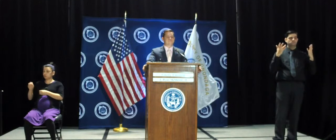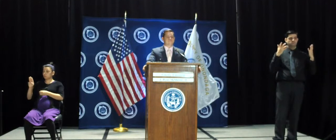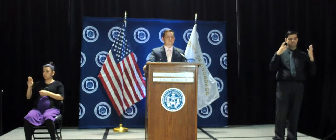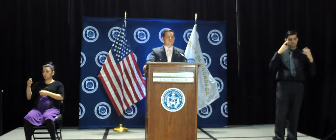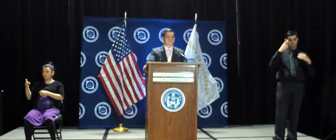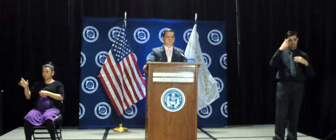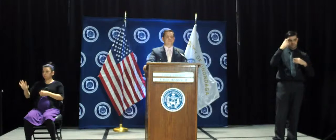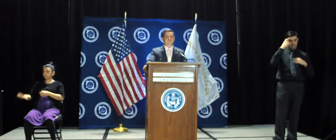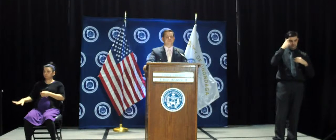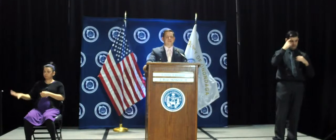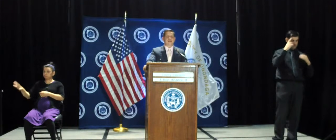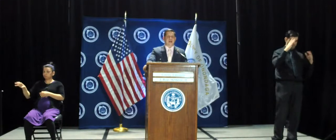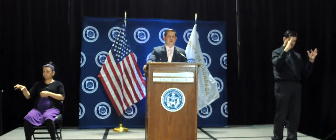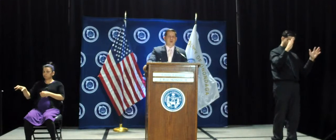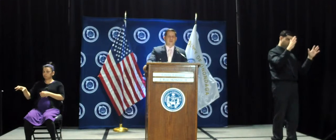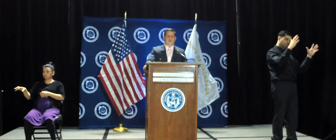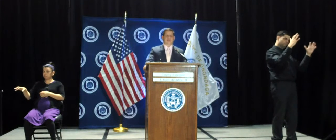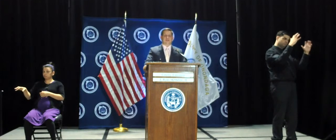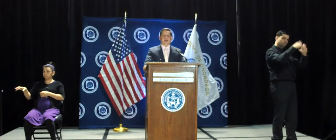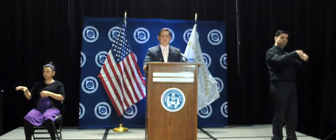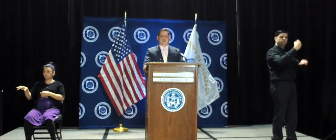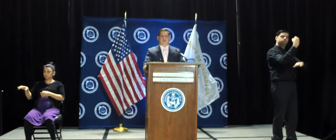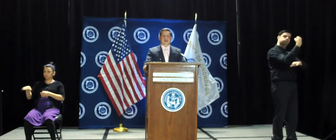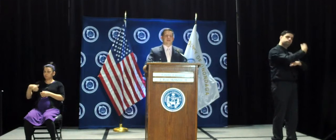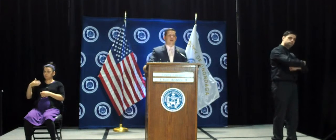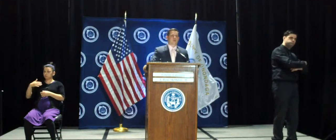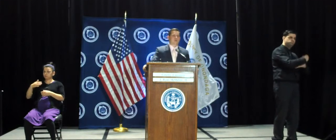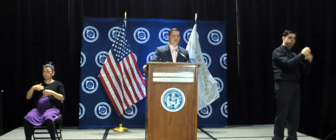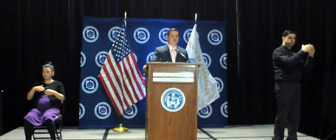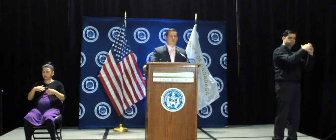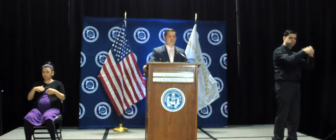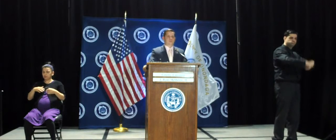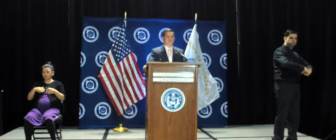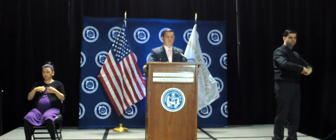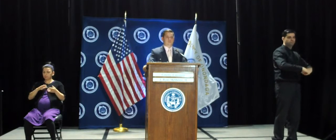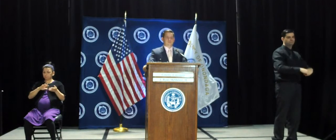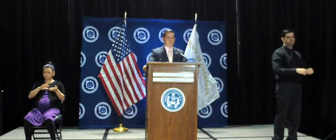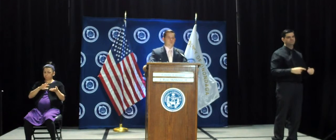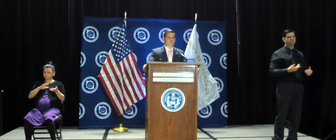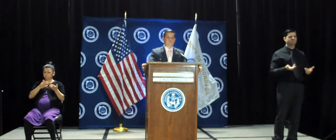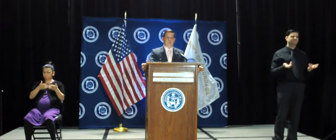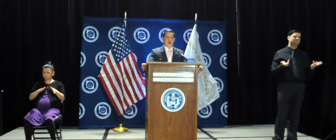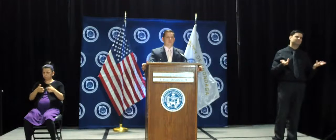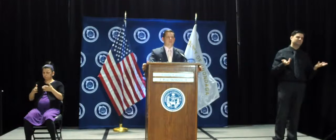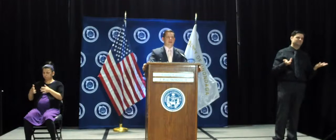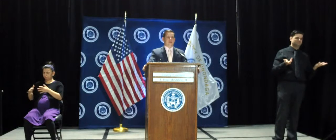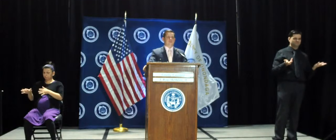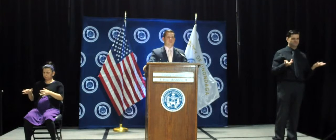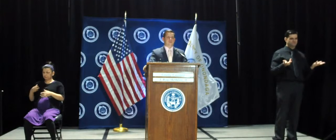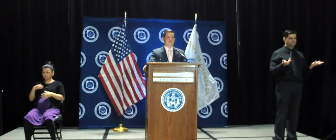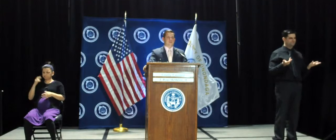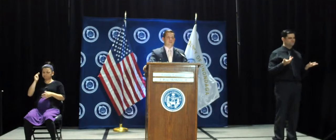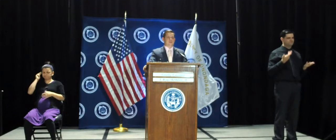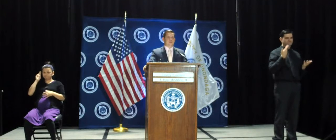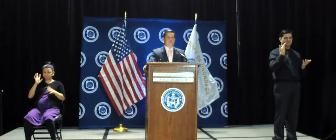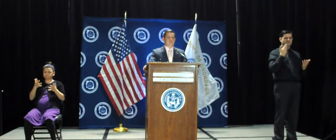option? I don't know. I think to have it all knocked down, you would probably have